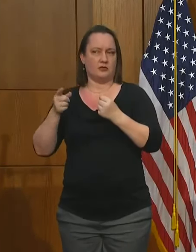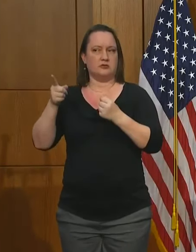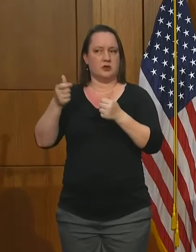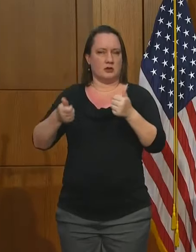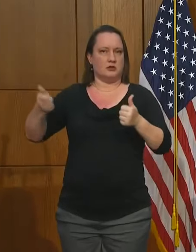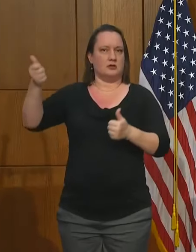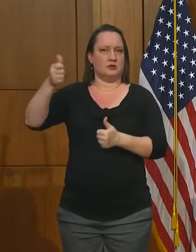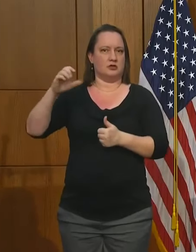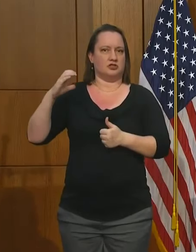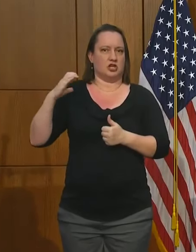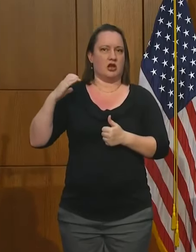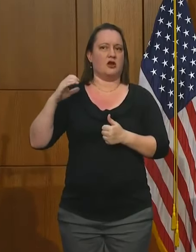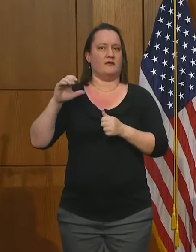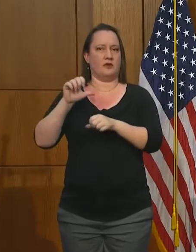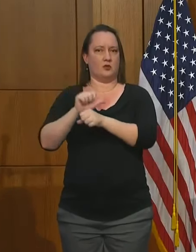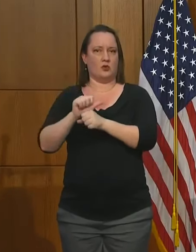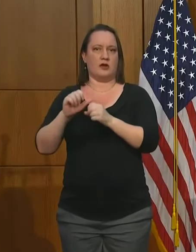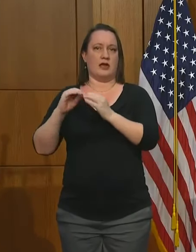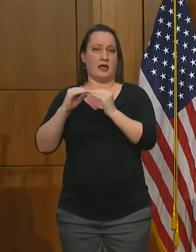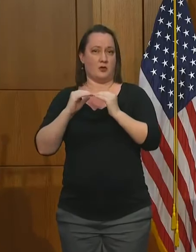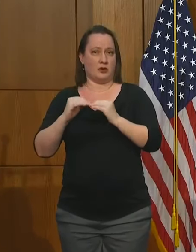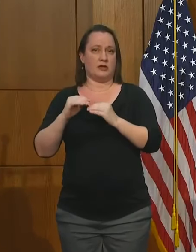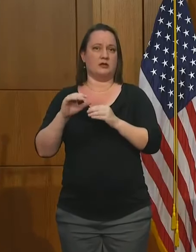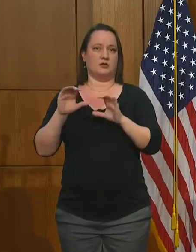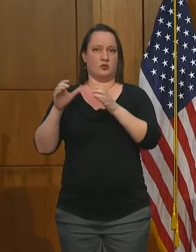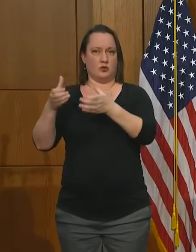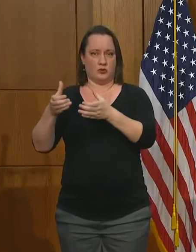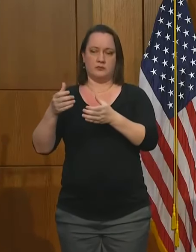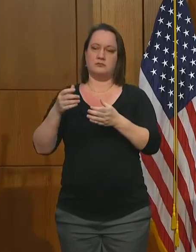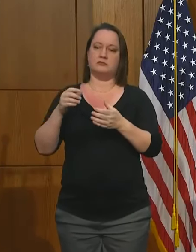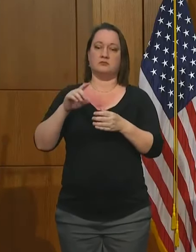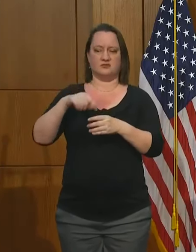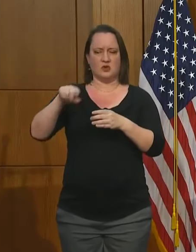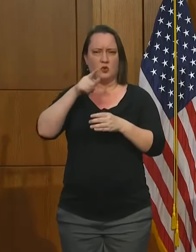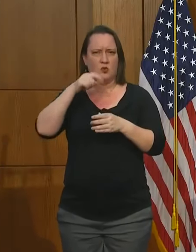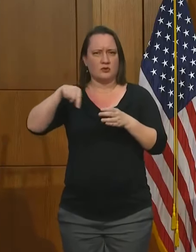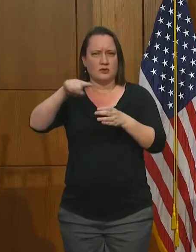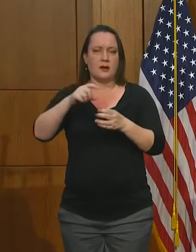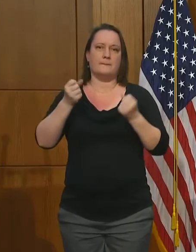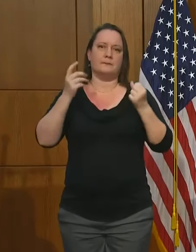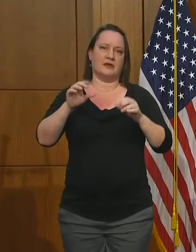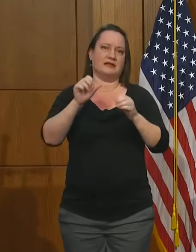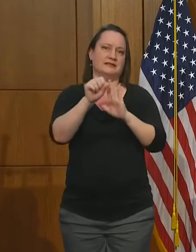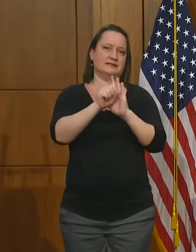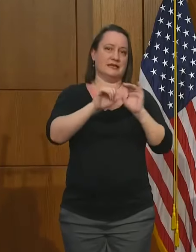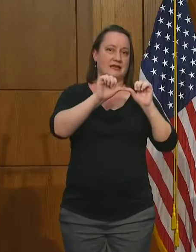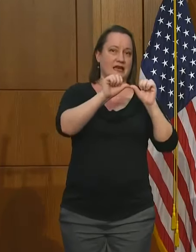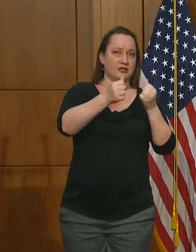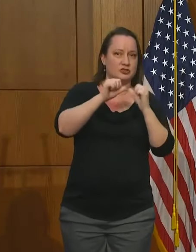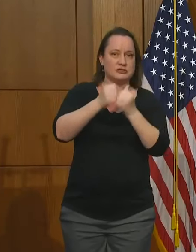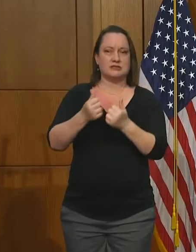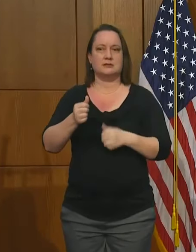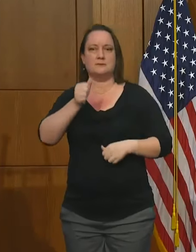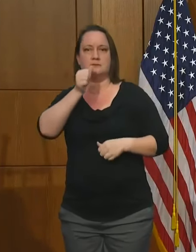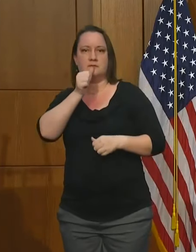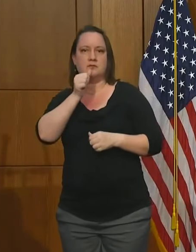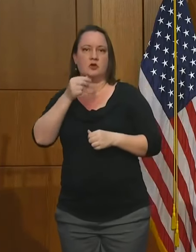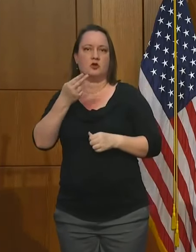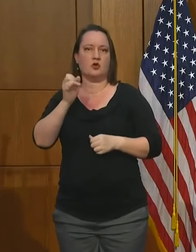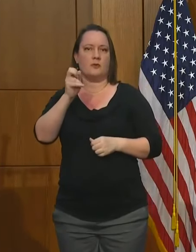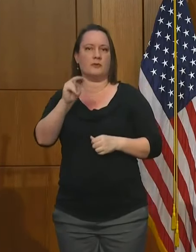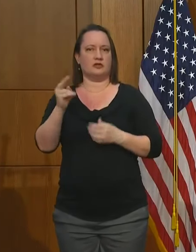Health Equity Working Group, which is a combination of several state agencies and private human service